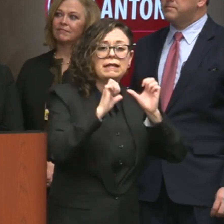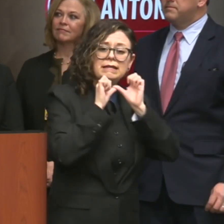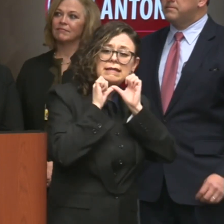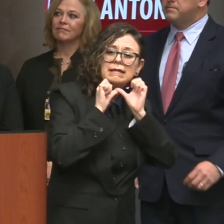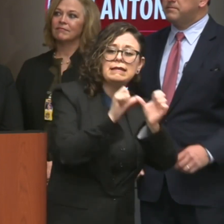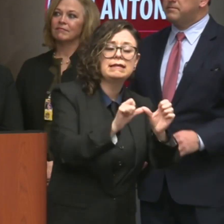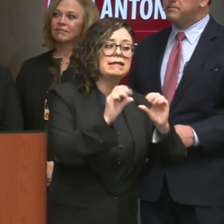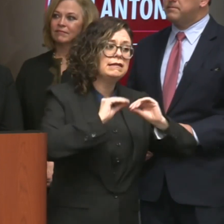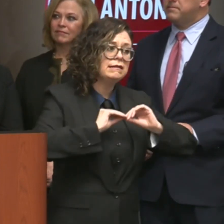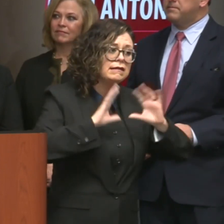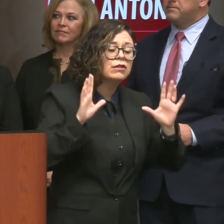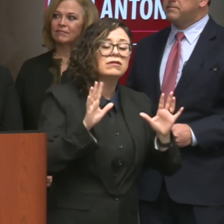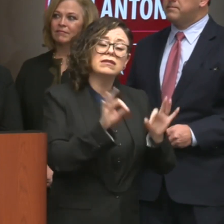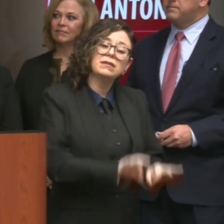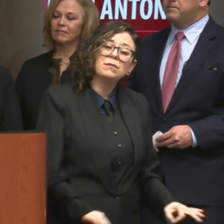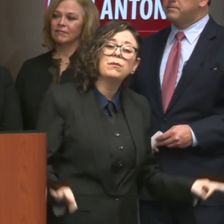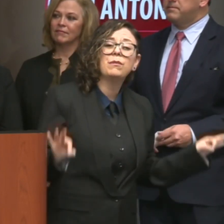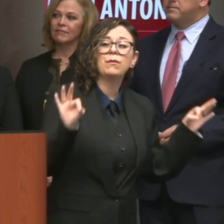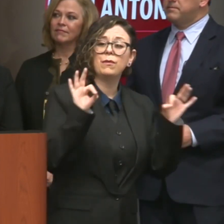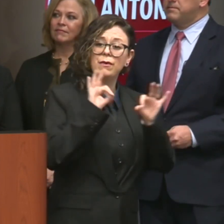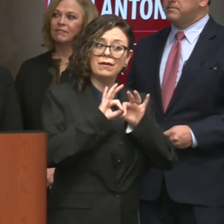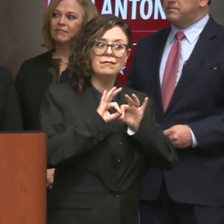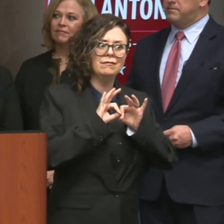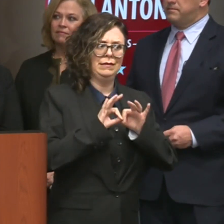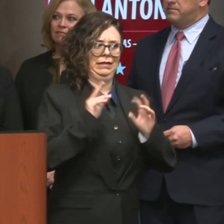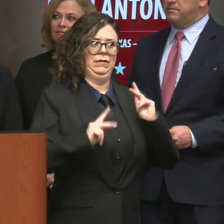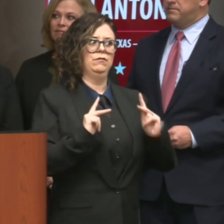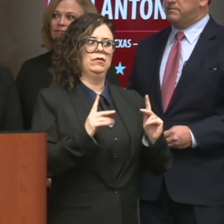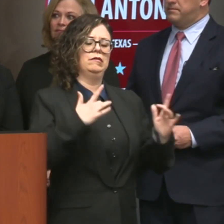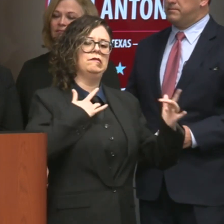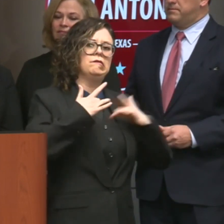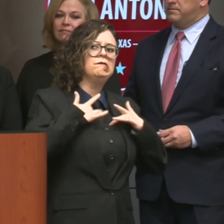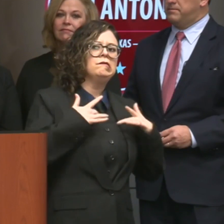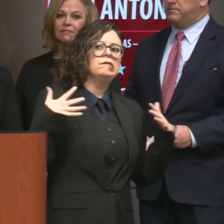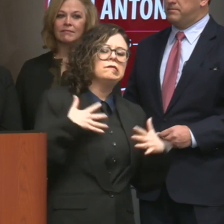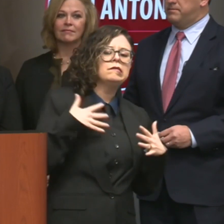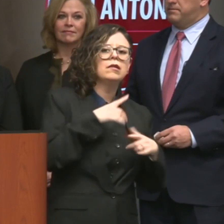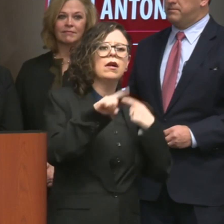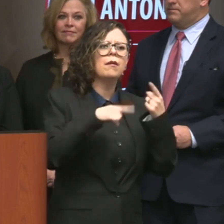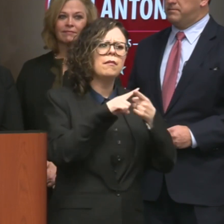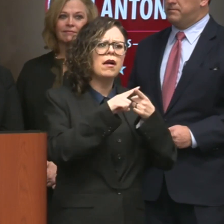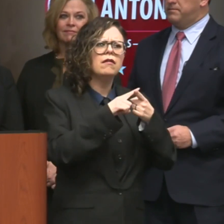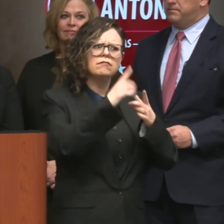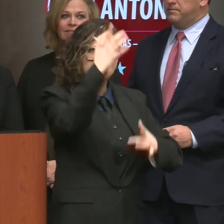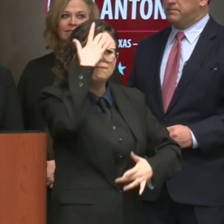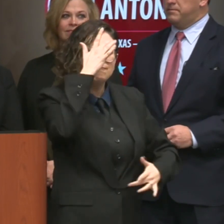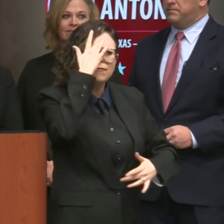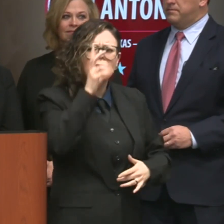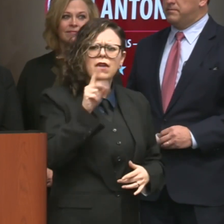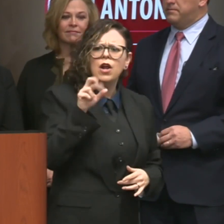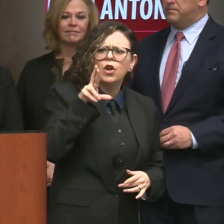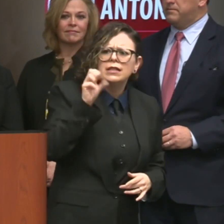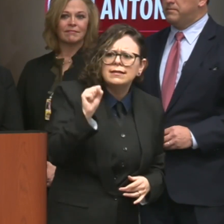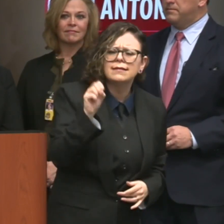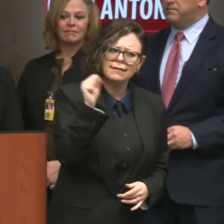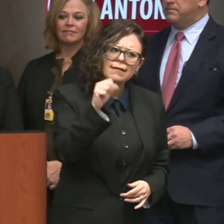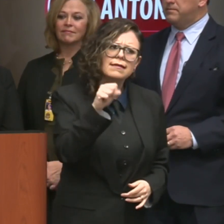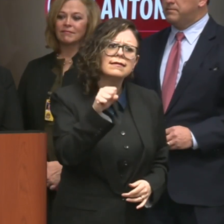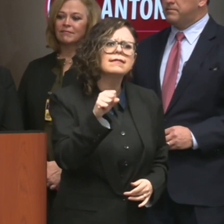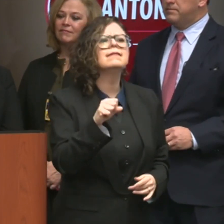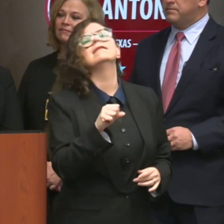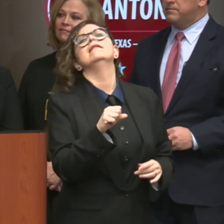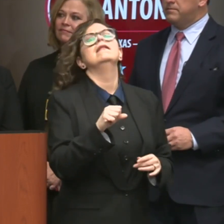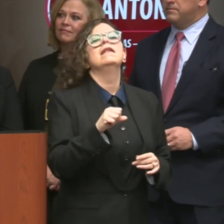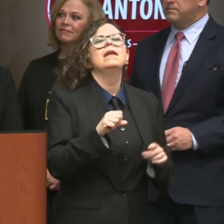That's extremely important because obviously people are concerned about this virus. They should be concerned about this virus, but they